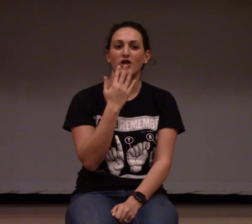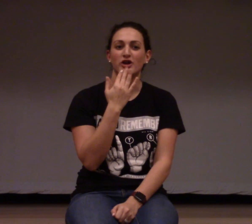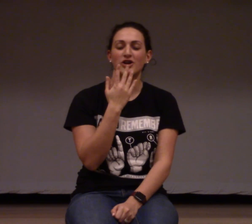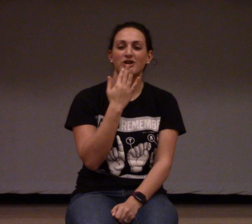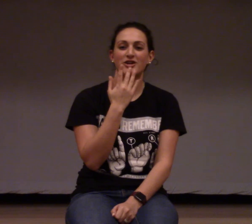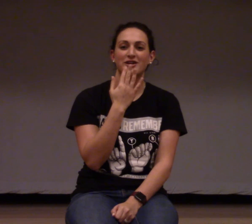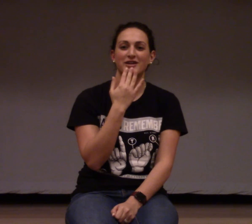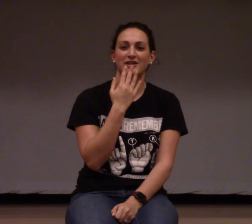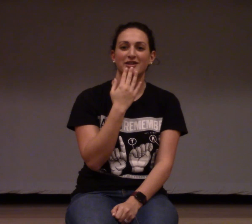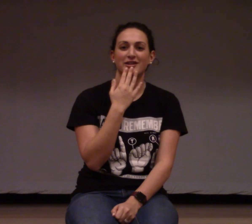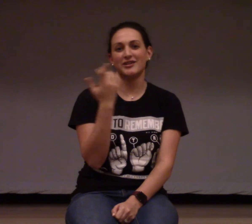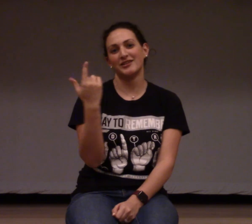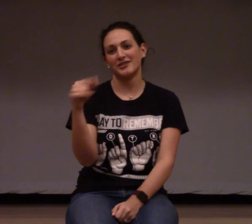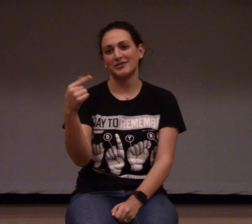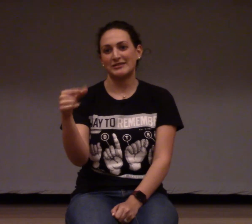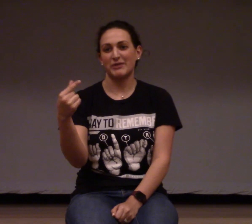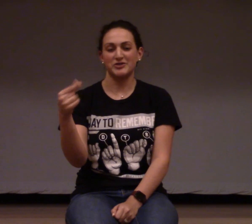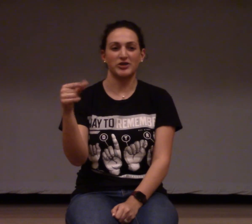color. Mine's pink.